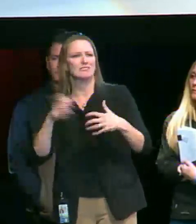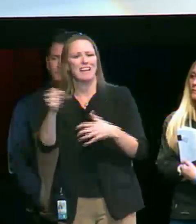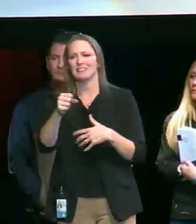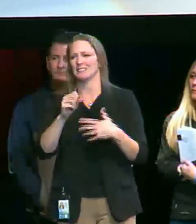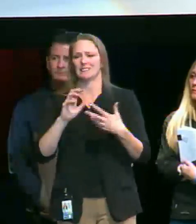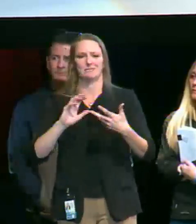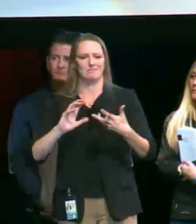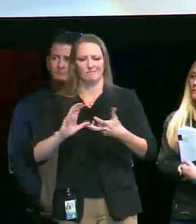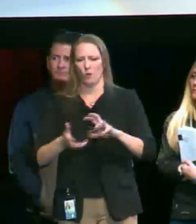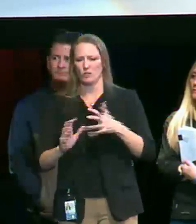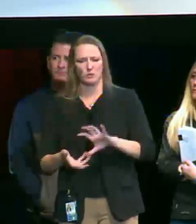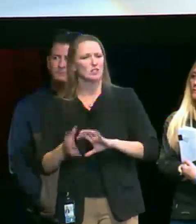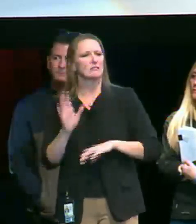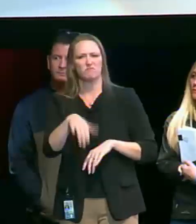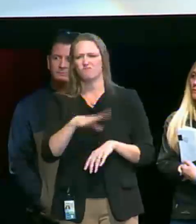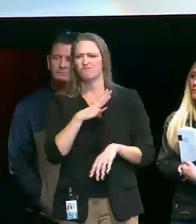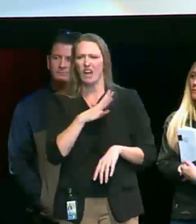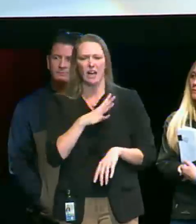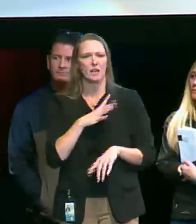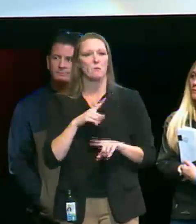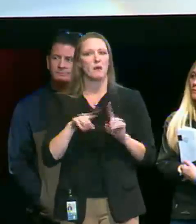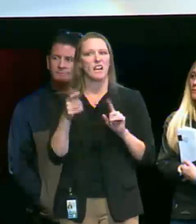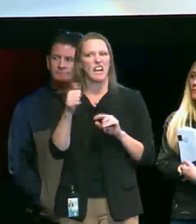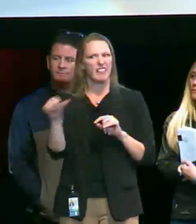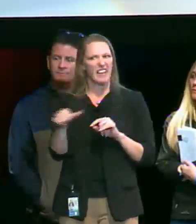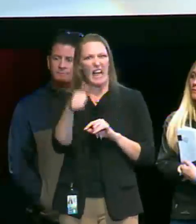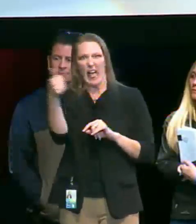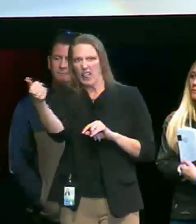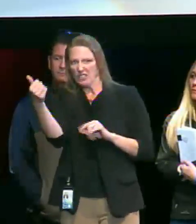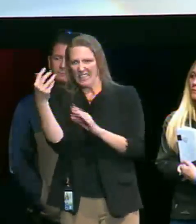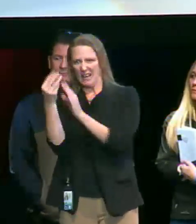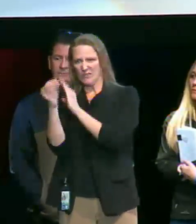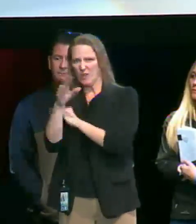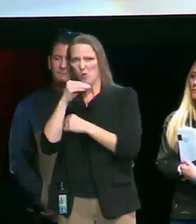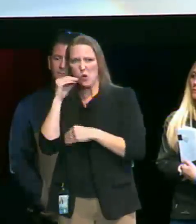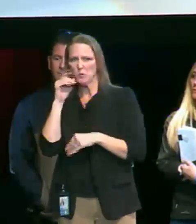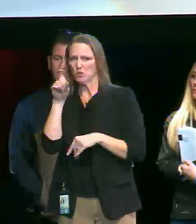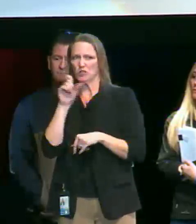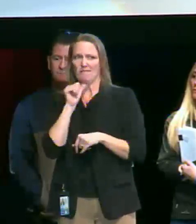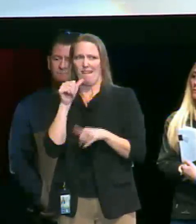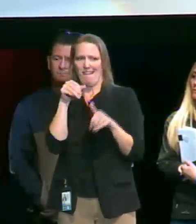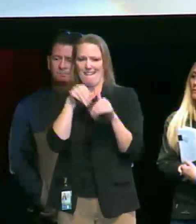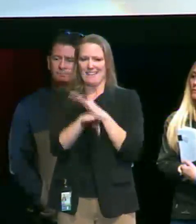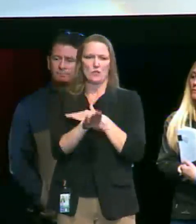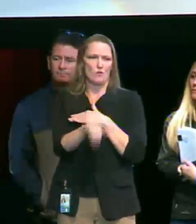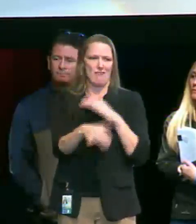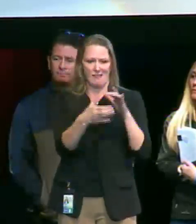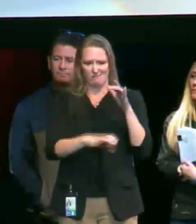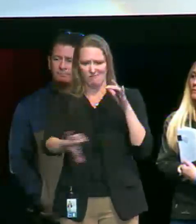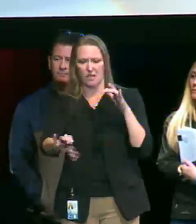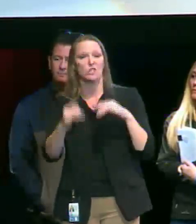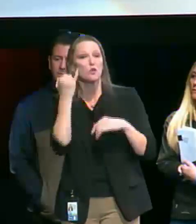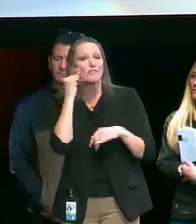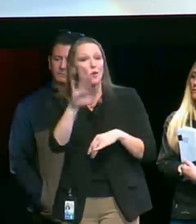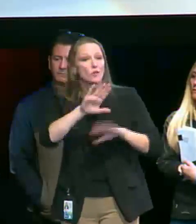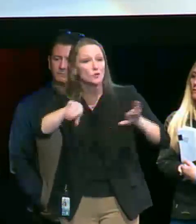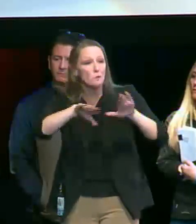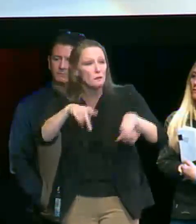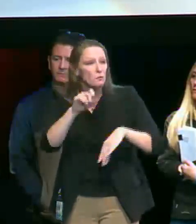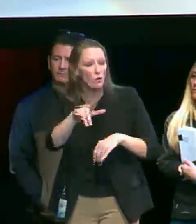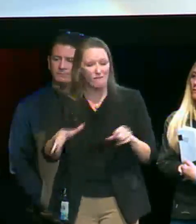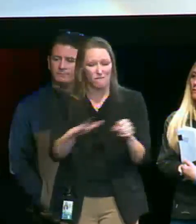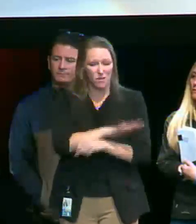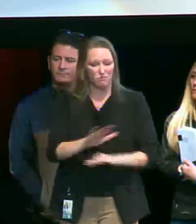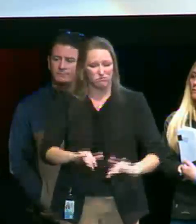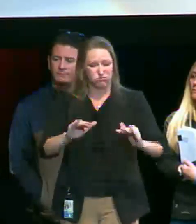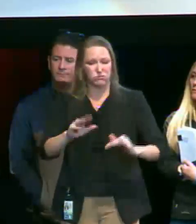home should not go to your sanitary sewer, to your wastewater line. So if your swimming pool is full of mud, if